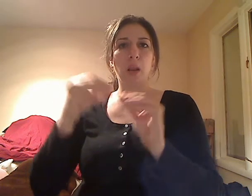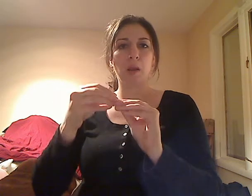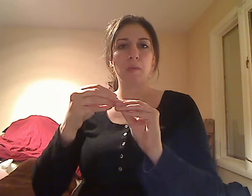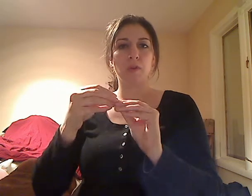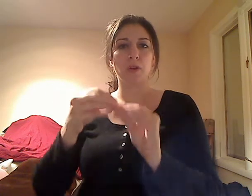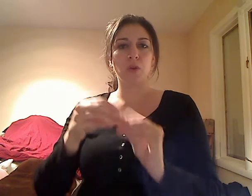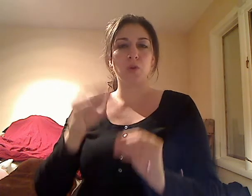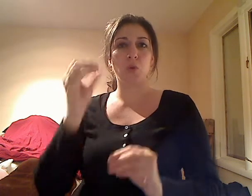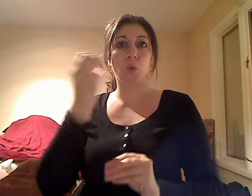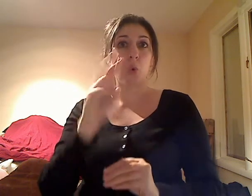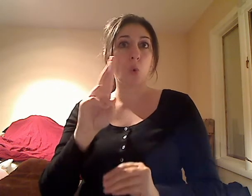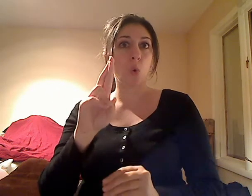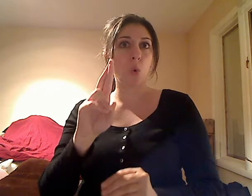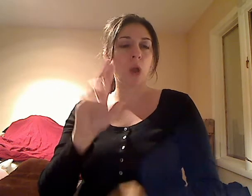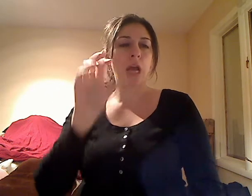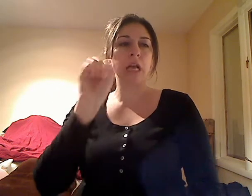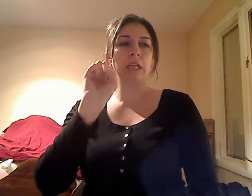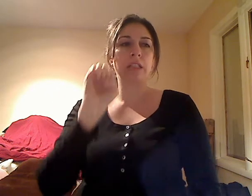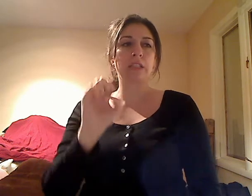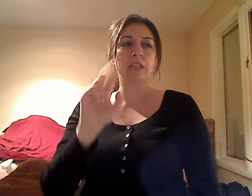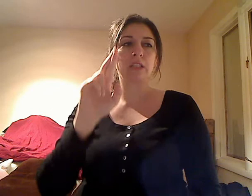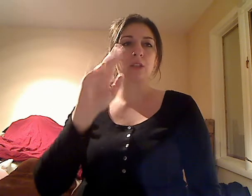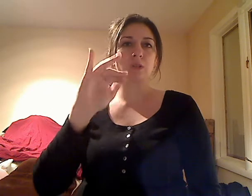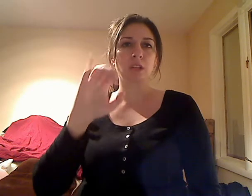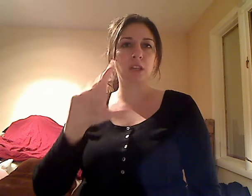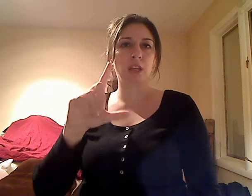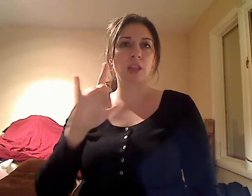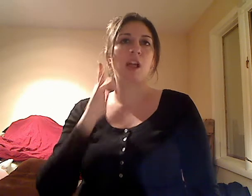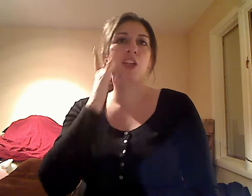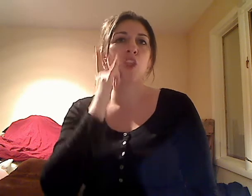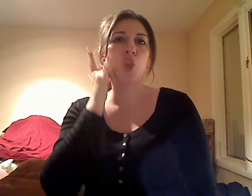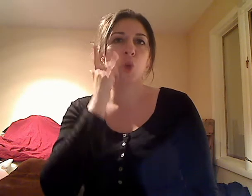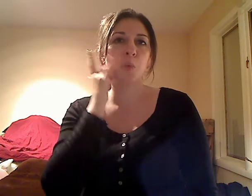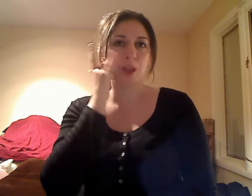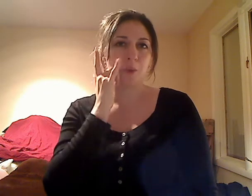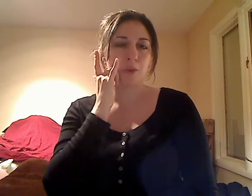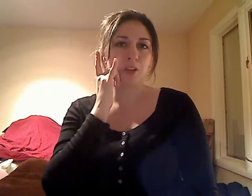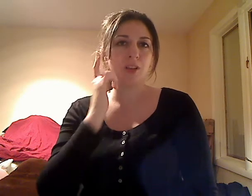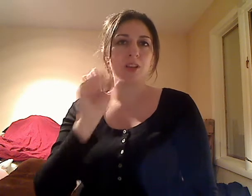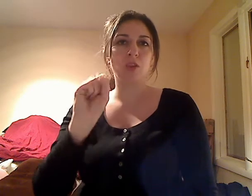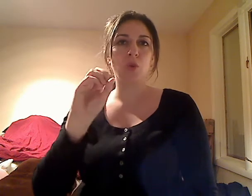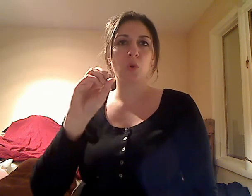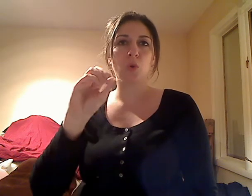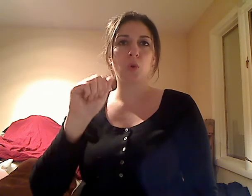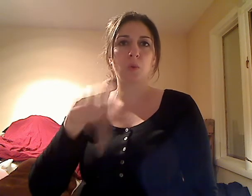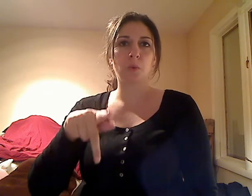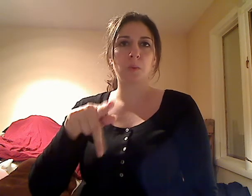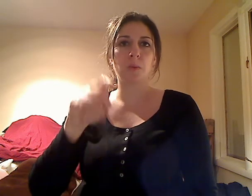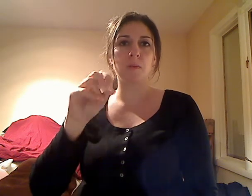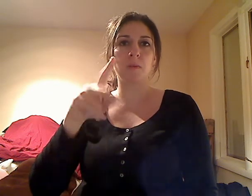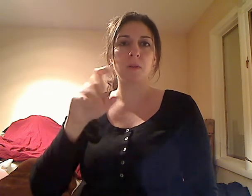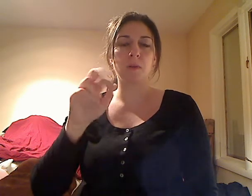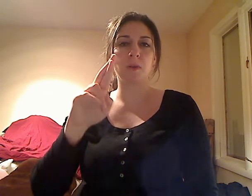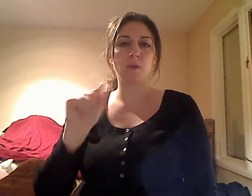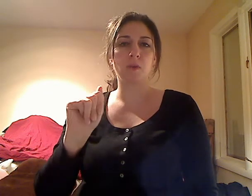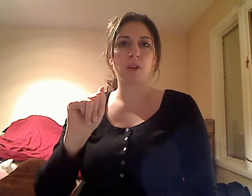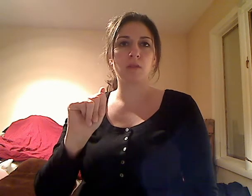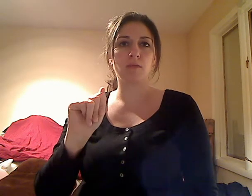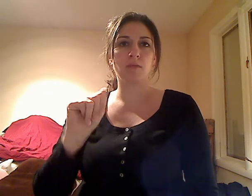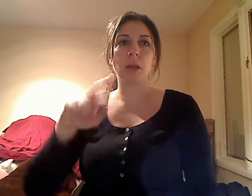opera. All right, a continuing story. All right, is a serial, soap operas, or any story that is continuing. The serial